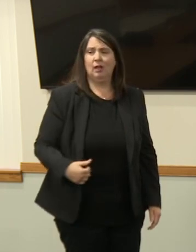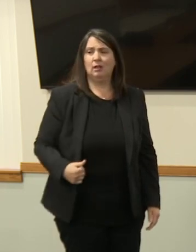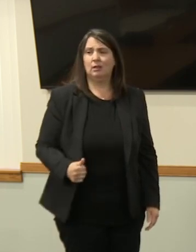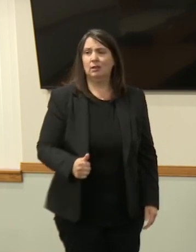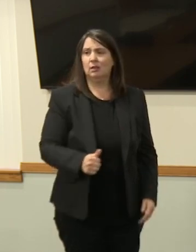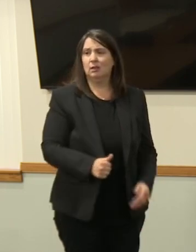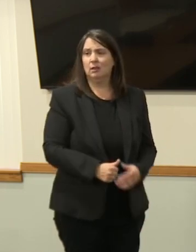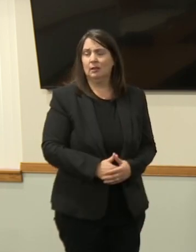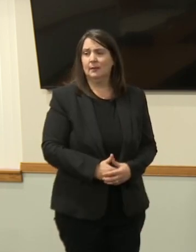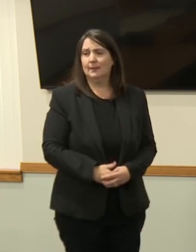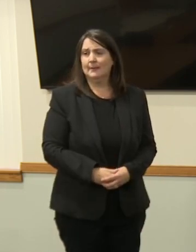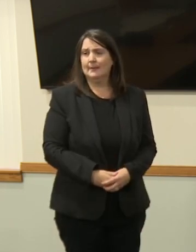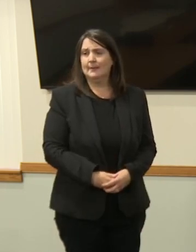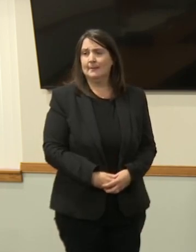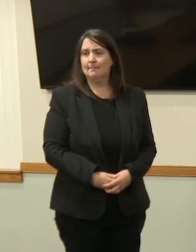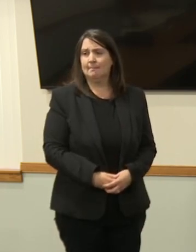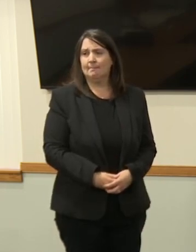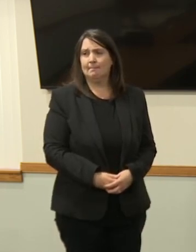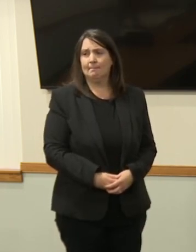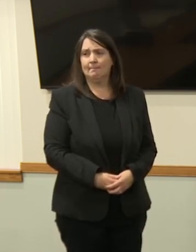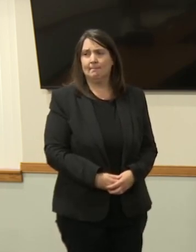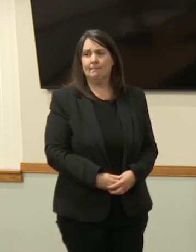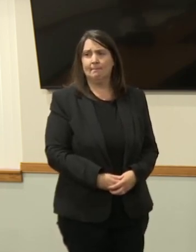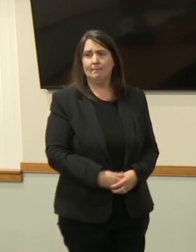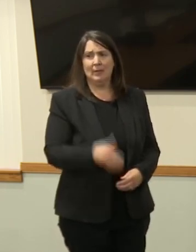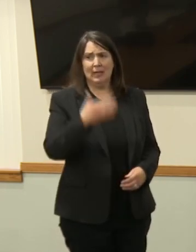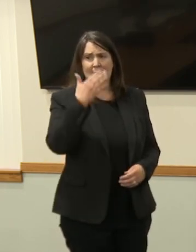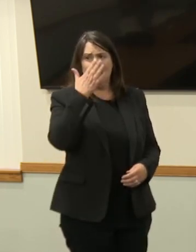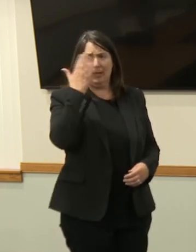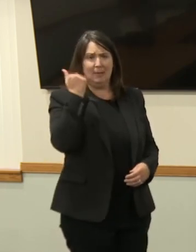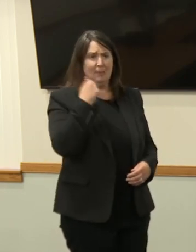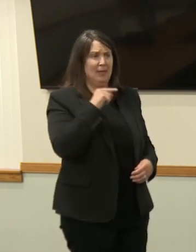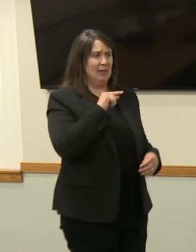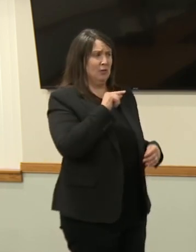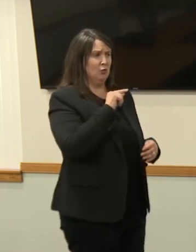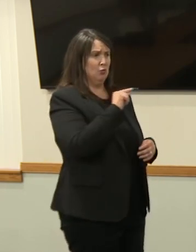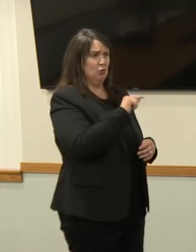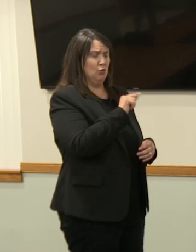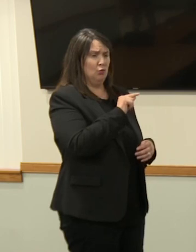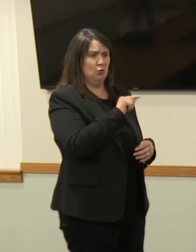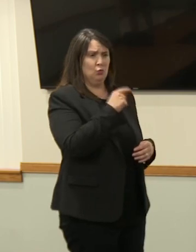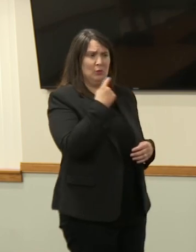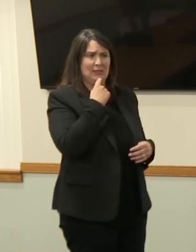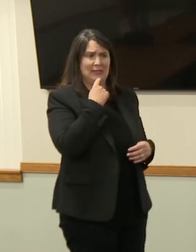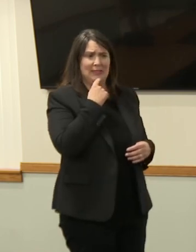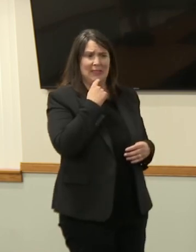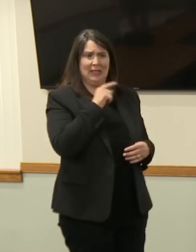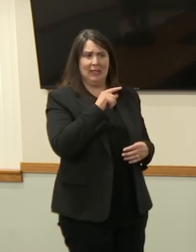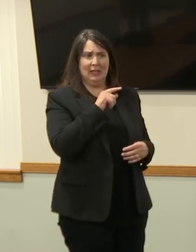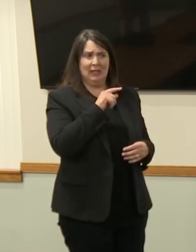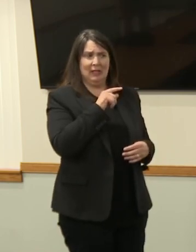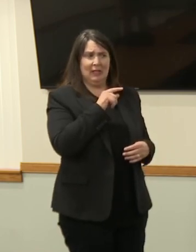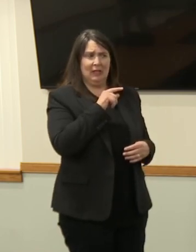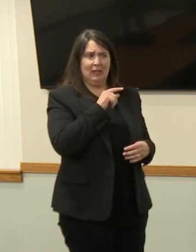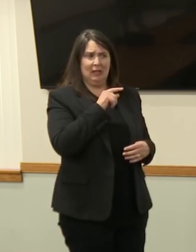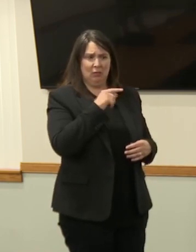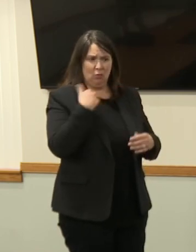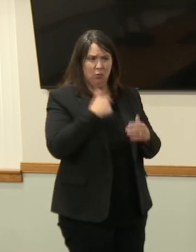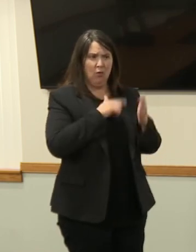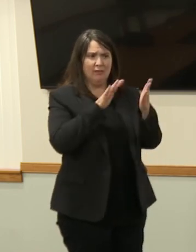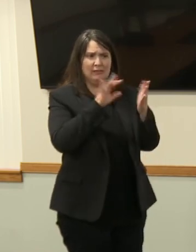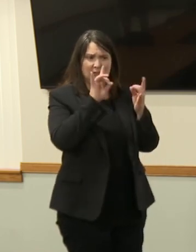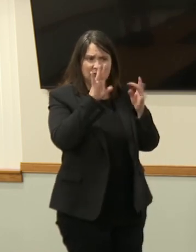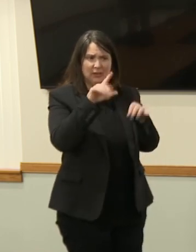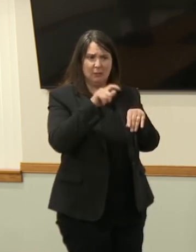Once we do, from what I can tell, you are in that level for 2 full weeks. How do you get out of it? What is